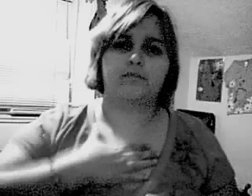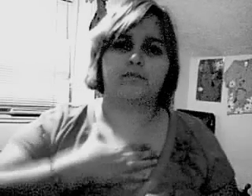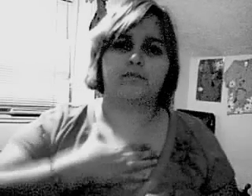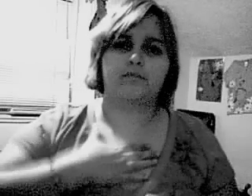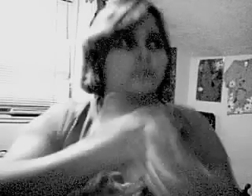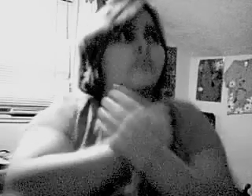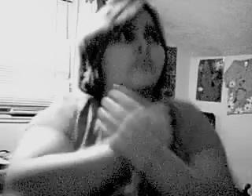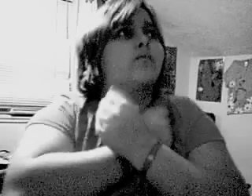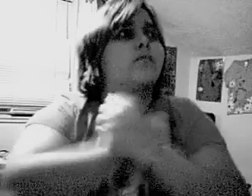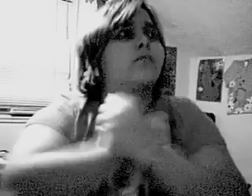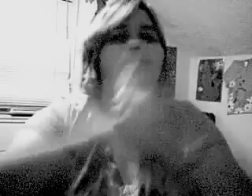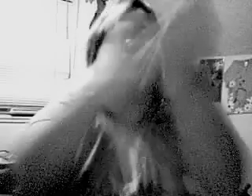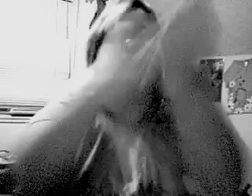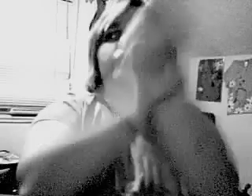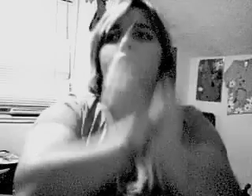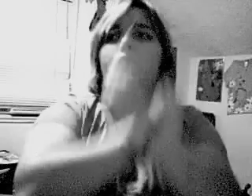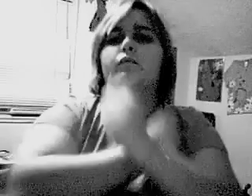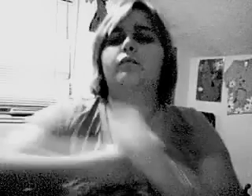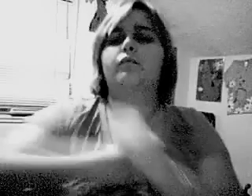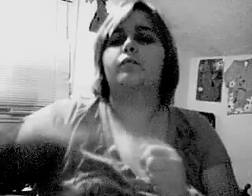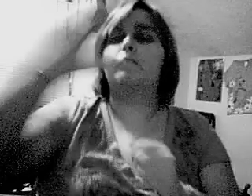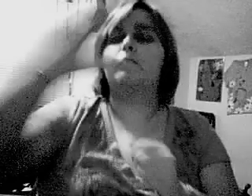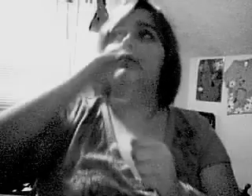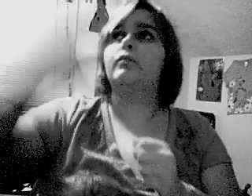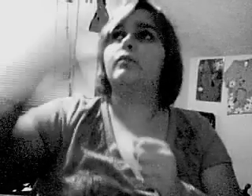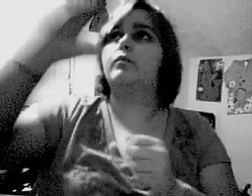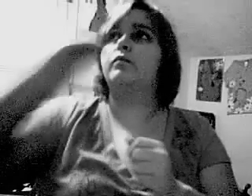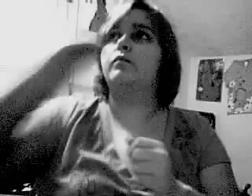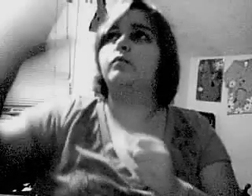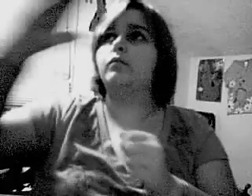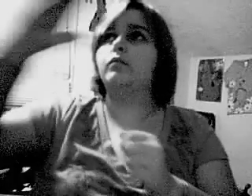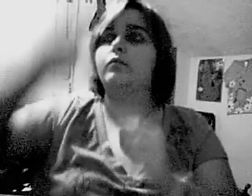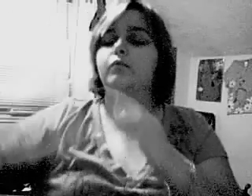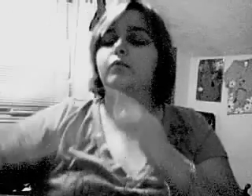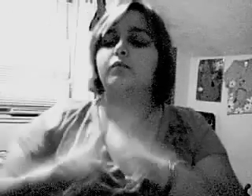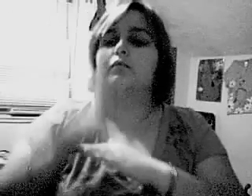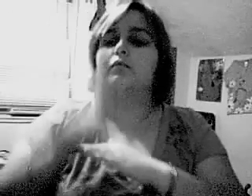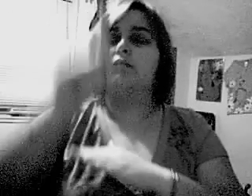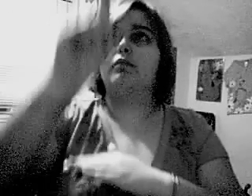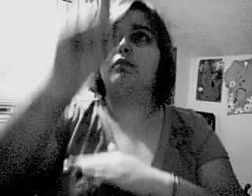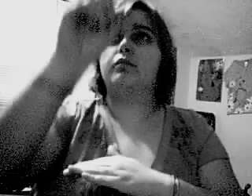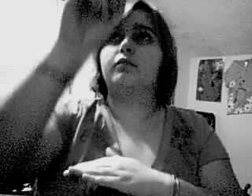wouldn't I love, love to explore that shore up above?